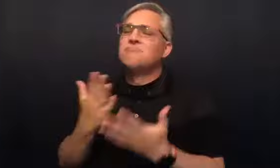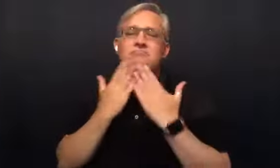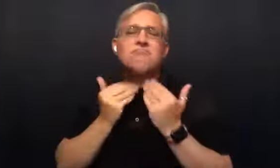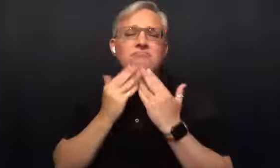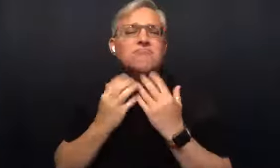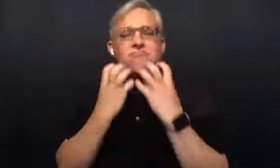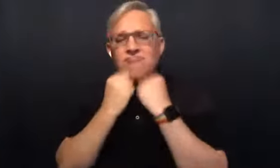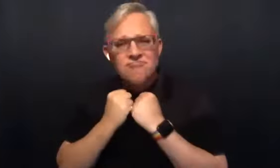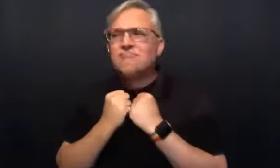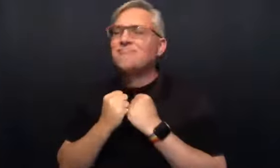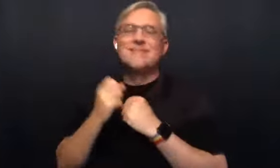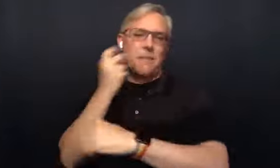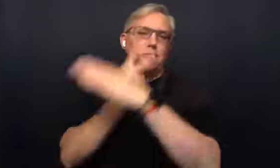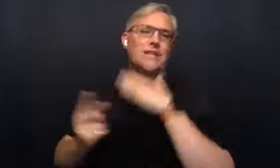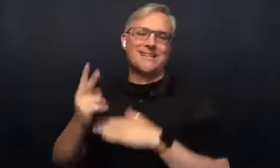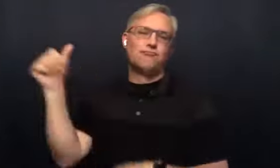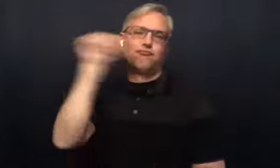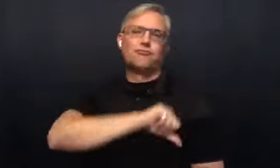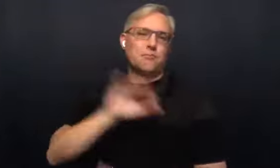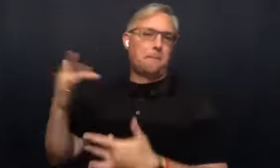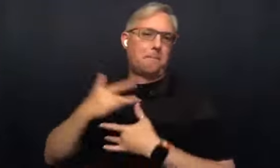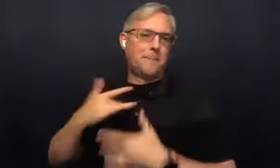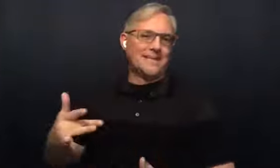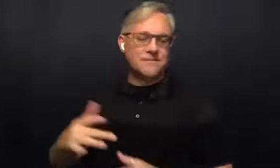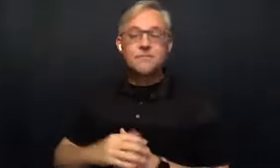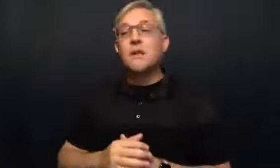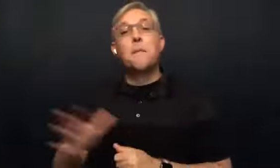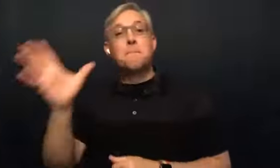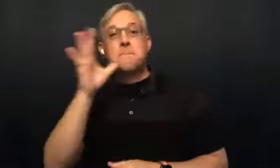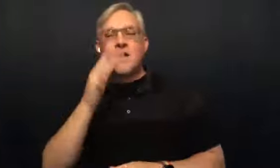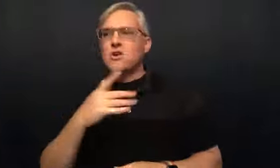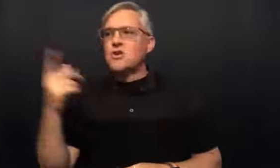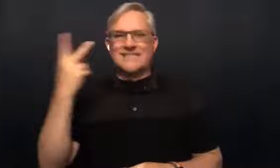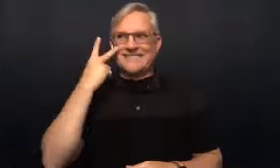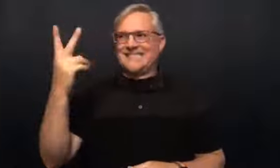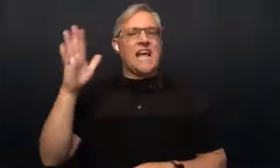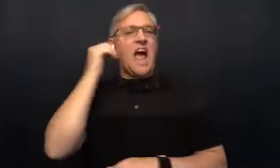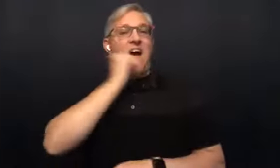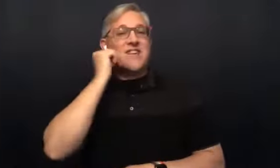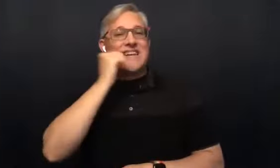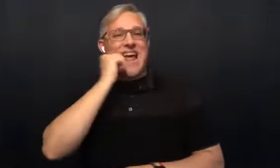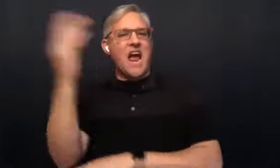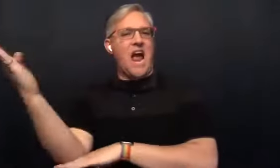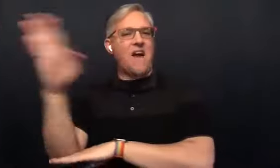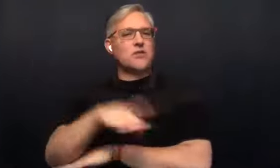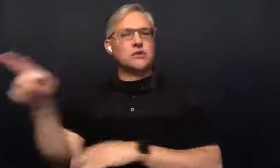And of course, there was a time of day when mother would just start getting tight inside. You could just see her restlessness, her irritableness,